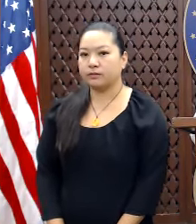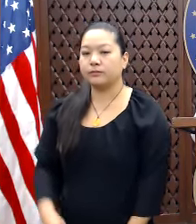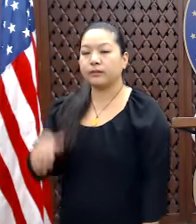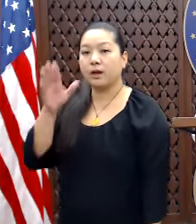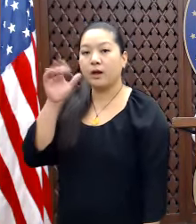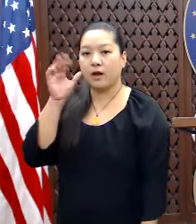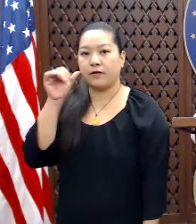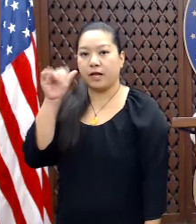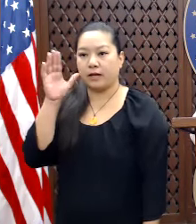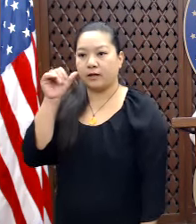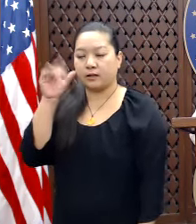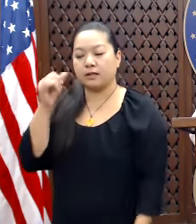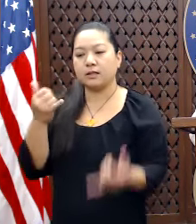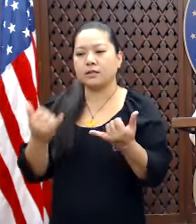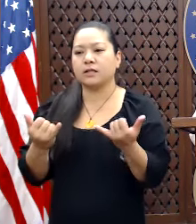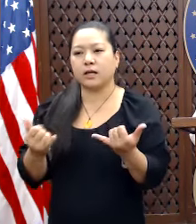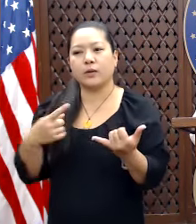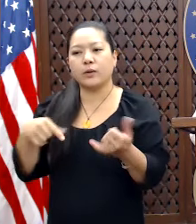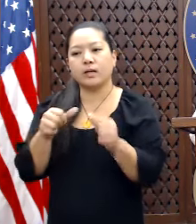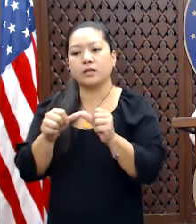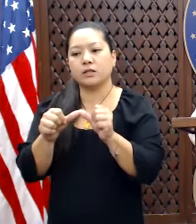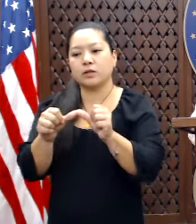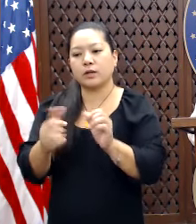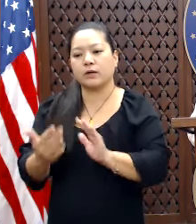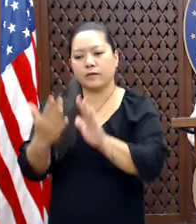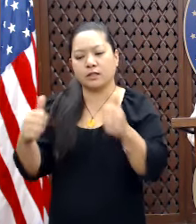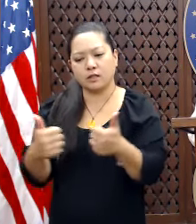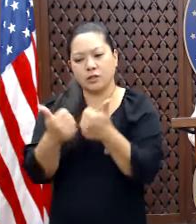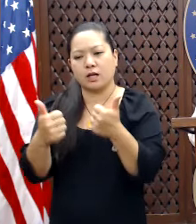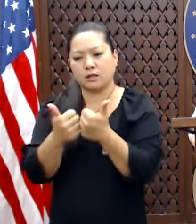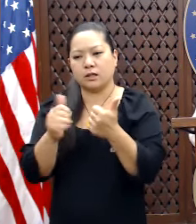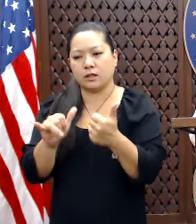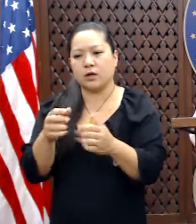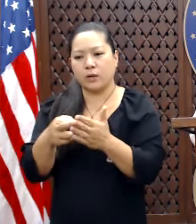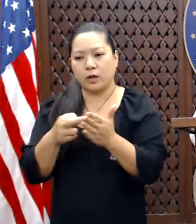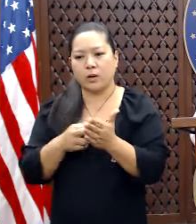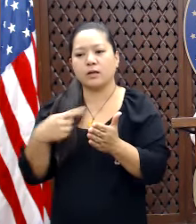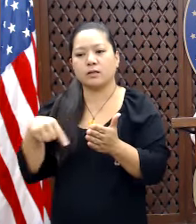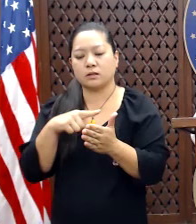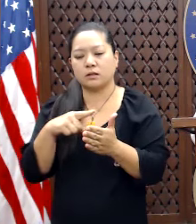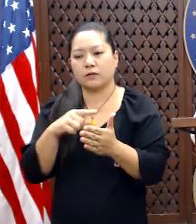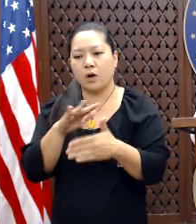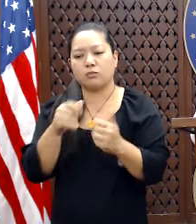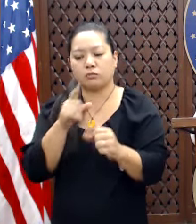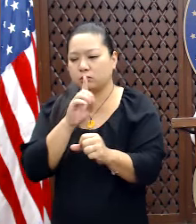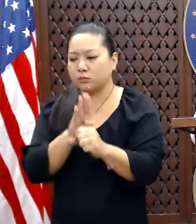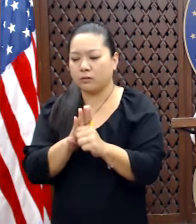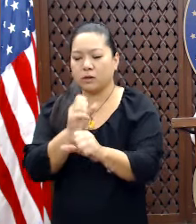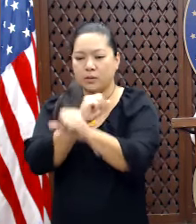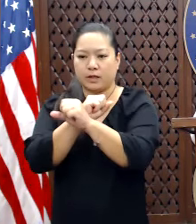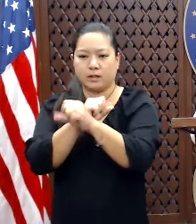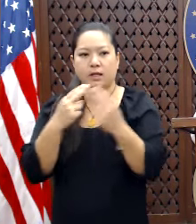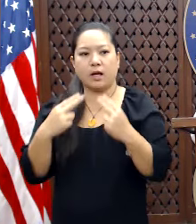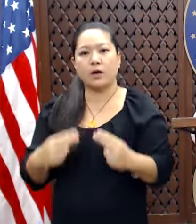Half a day. Today, we continue to face a challenge that requires us to give our total commitment to protecting the